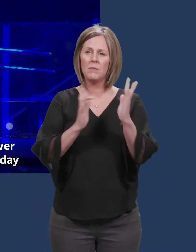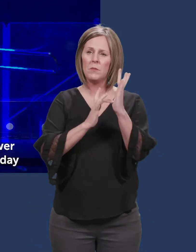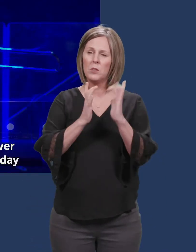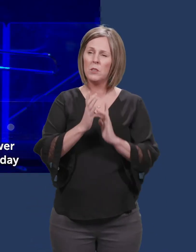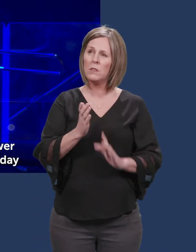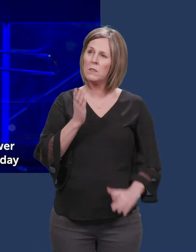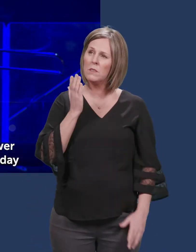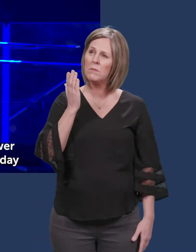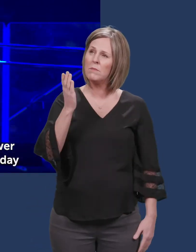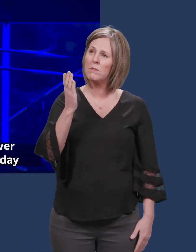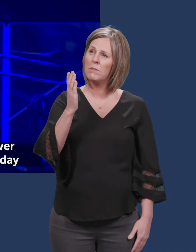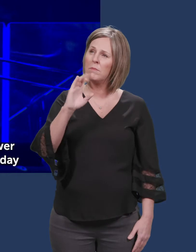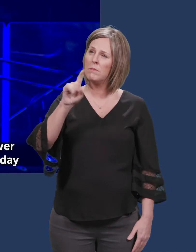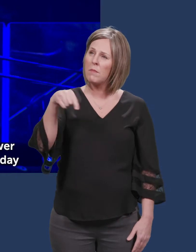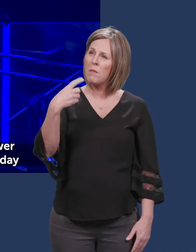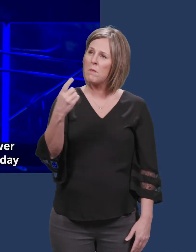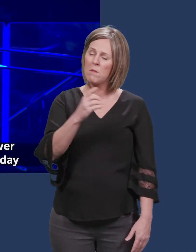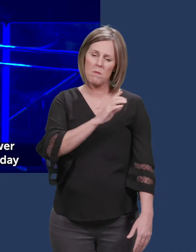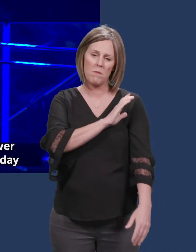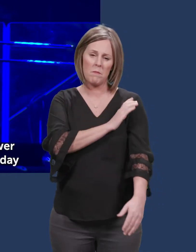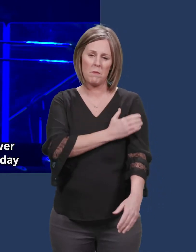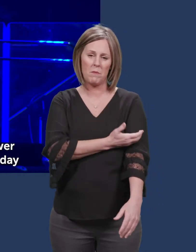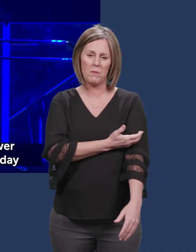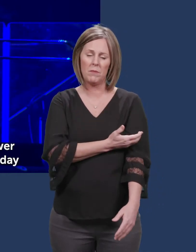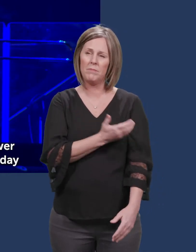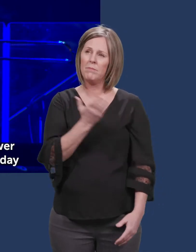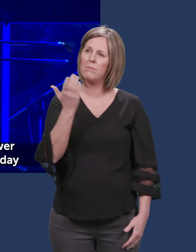Jesus, you're the only power